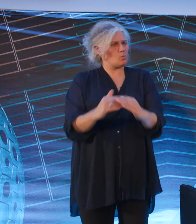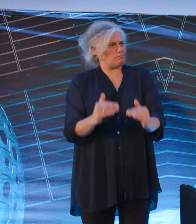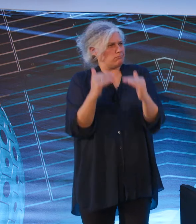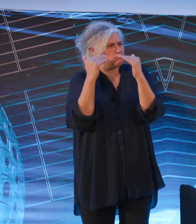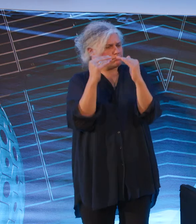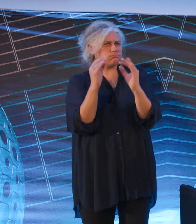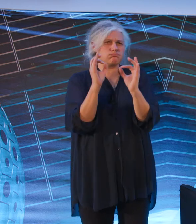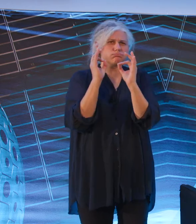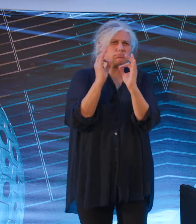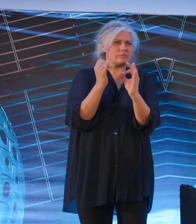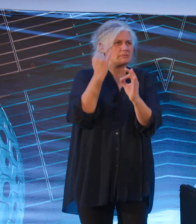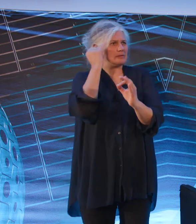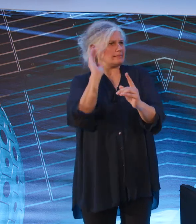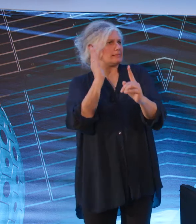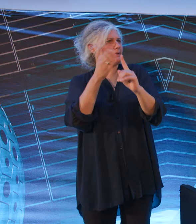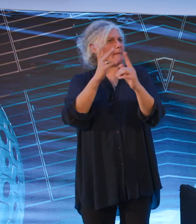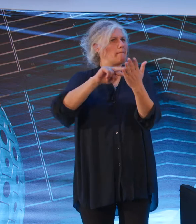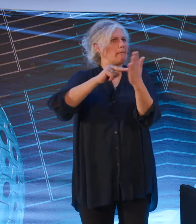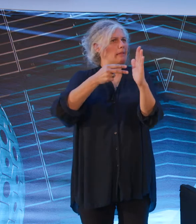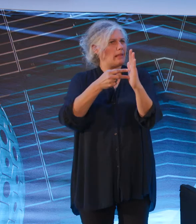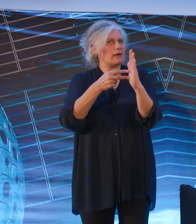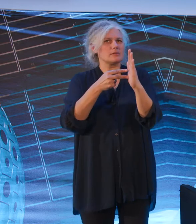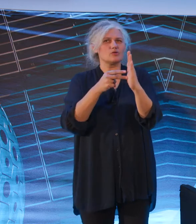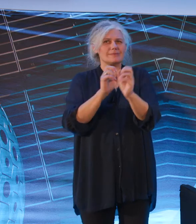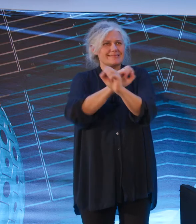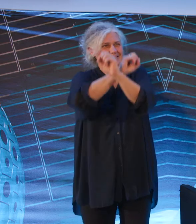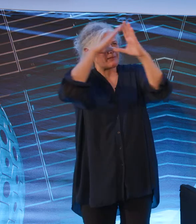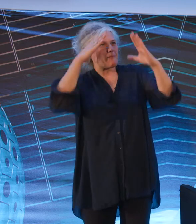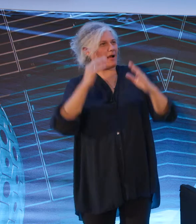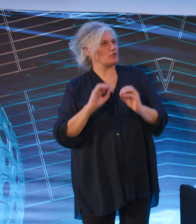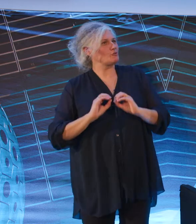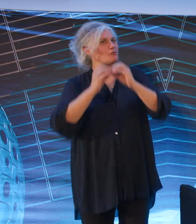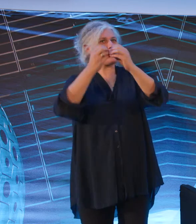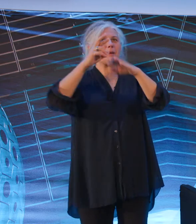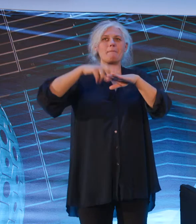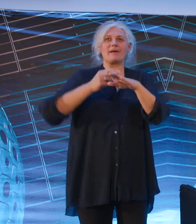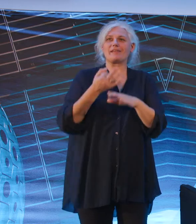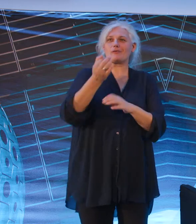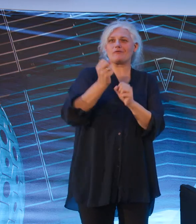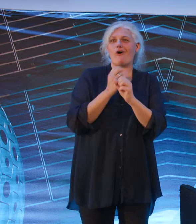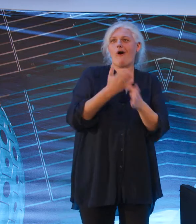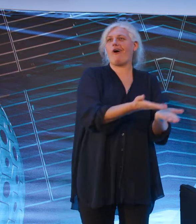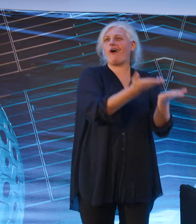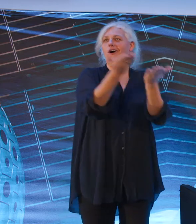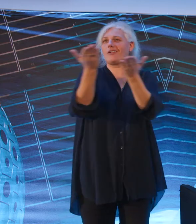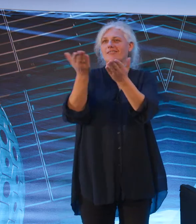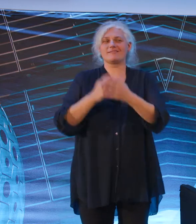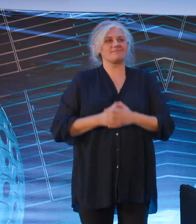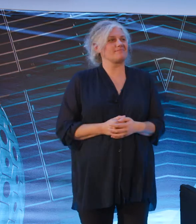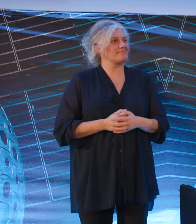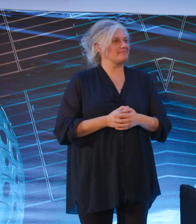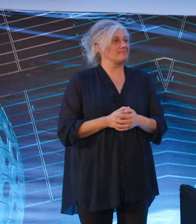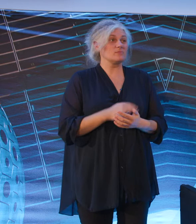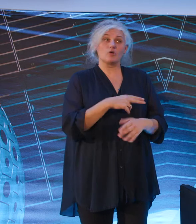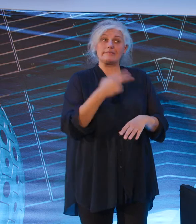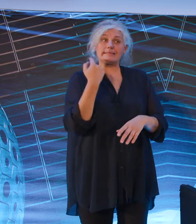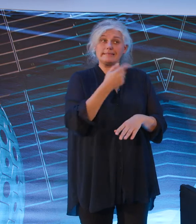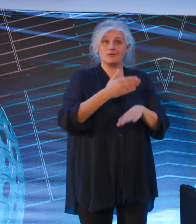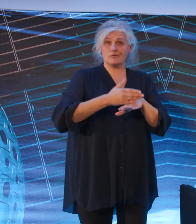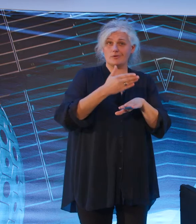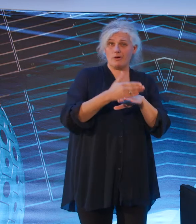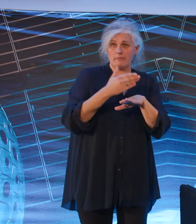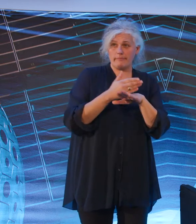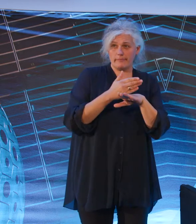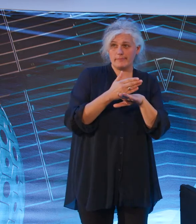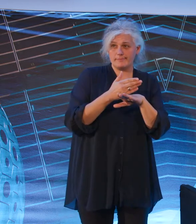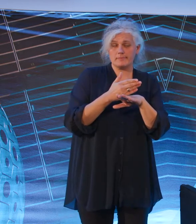noble overall purpose of the plan, which is to imagine and create better futures for all. That's not an easy task, as we see